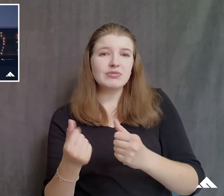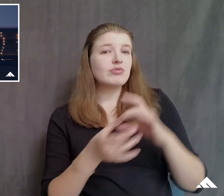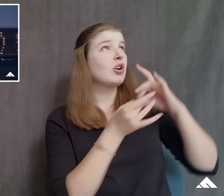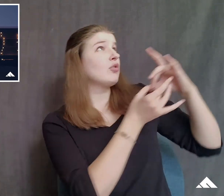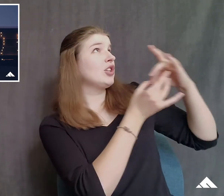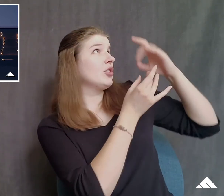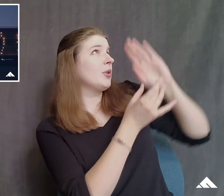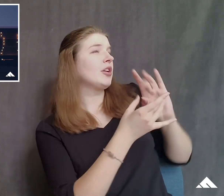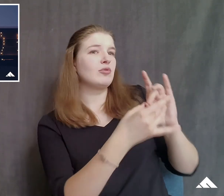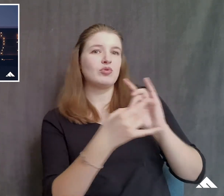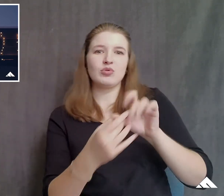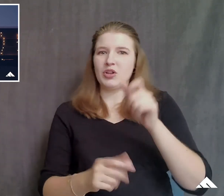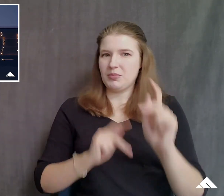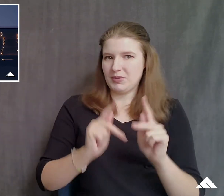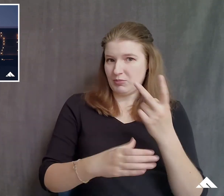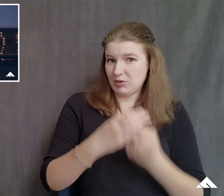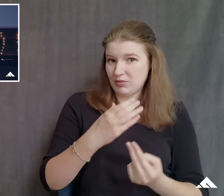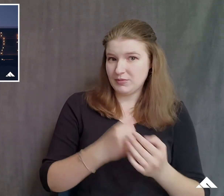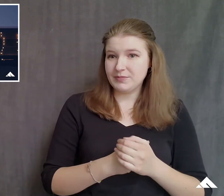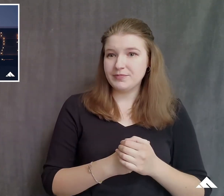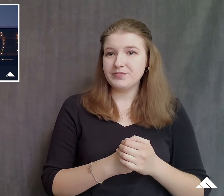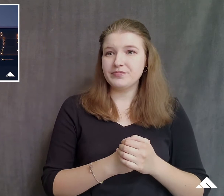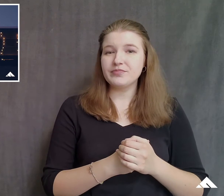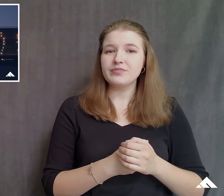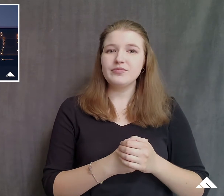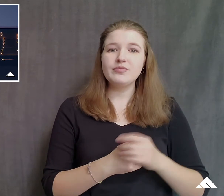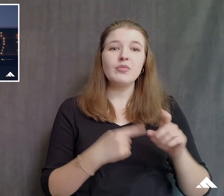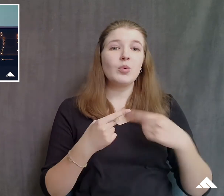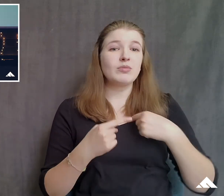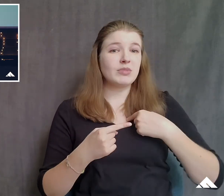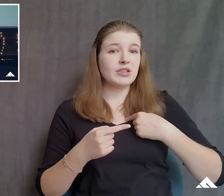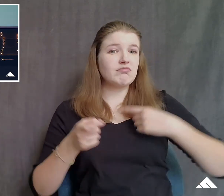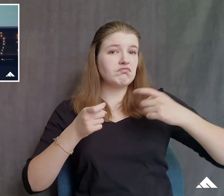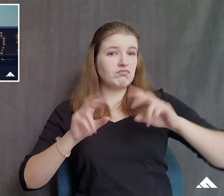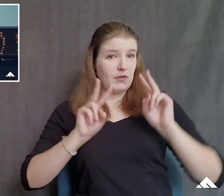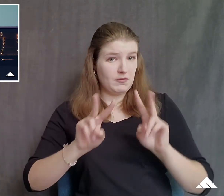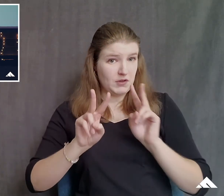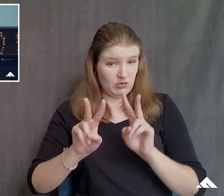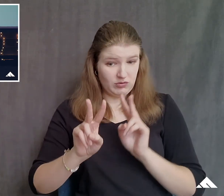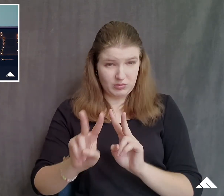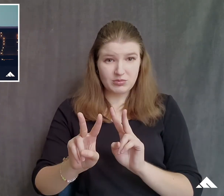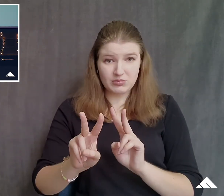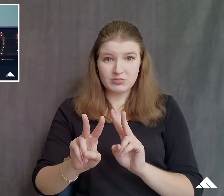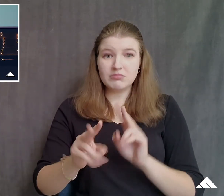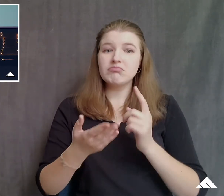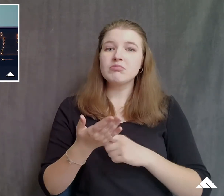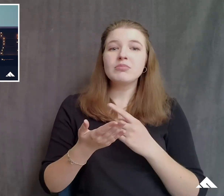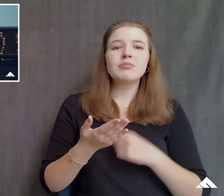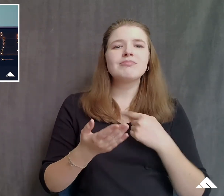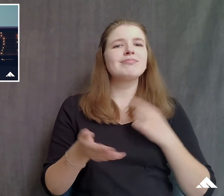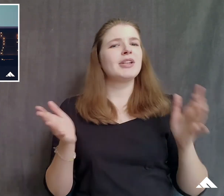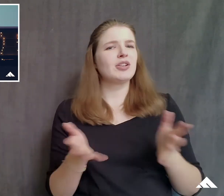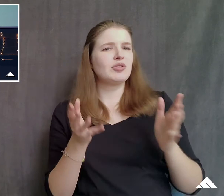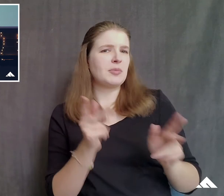other people. At funerals that I do, sometimes I will encourage those